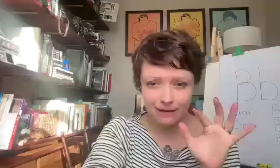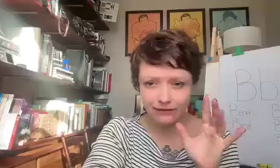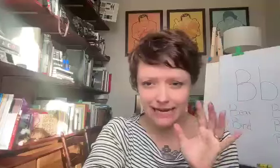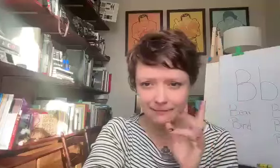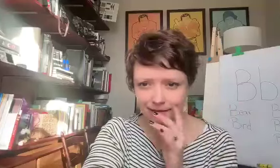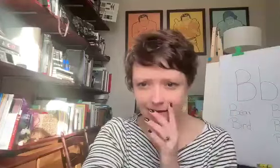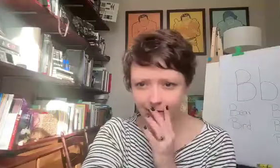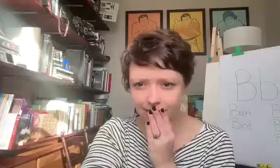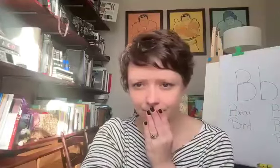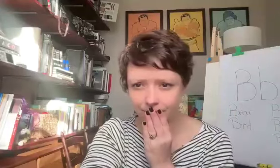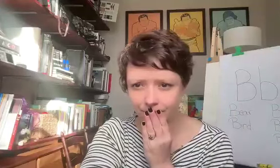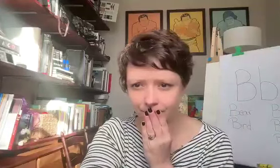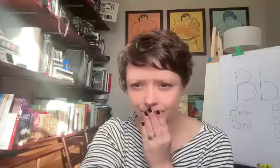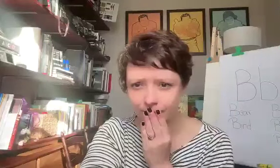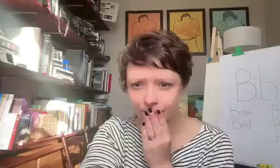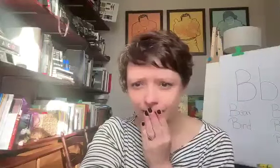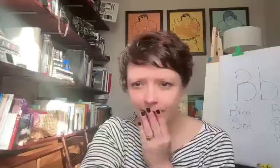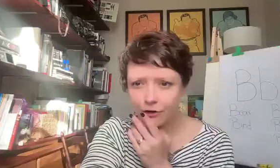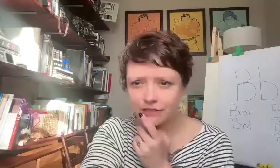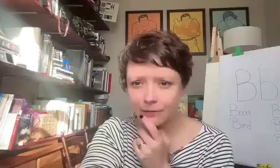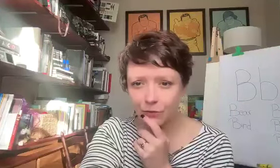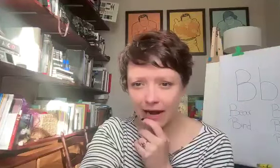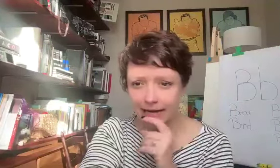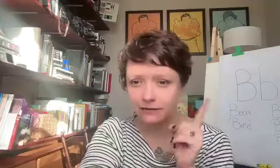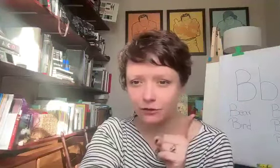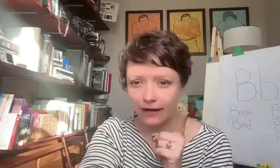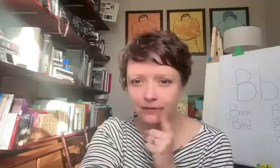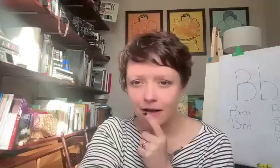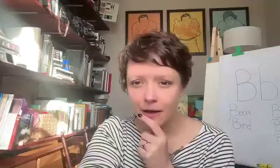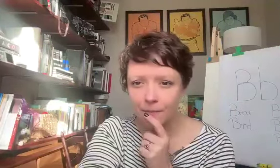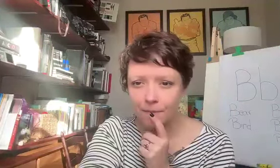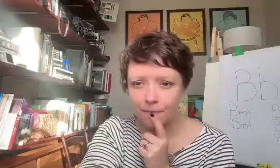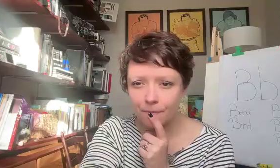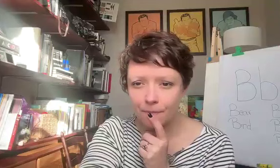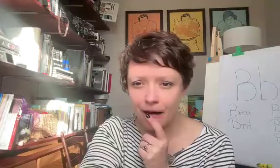people typing things. I know you sign with your right hand, correct?